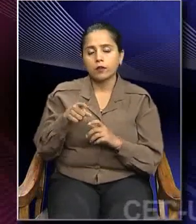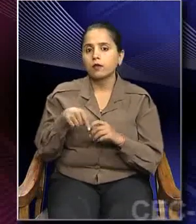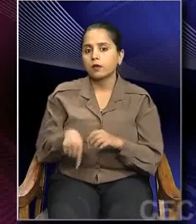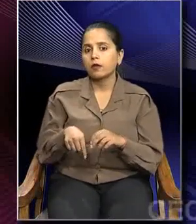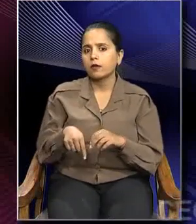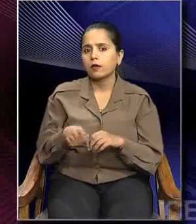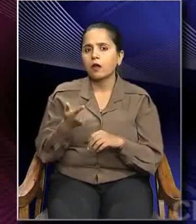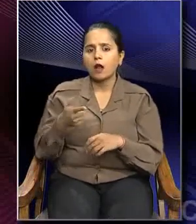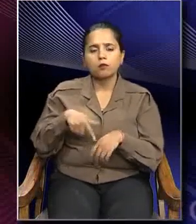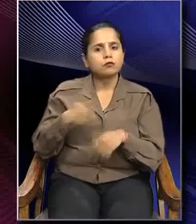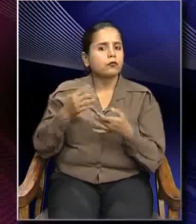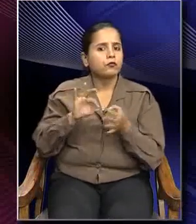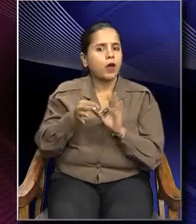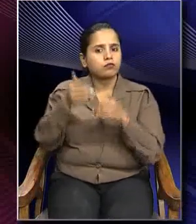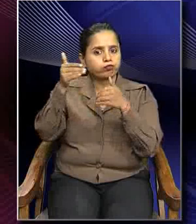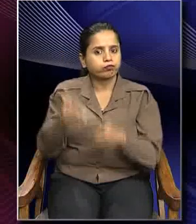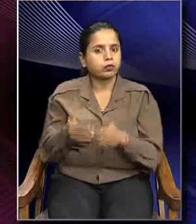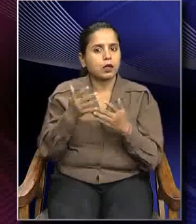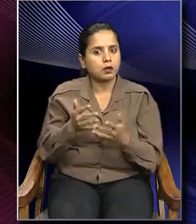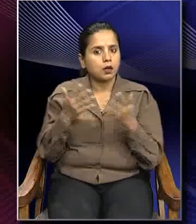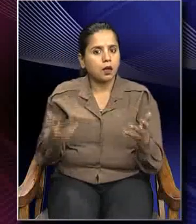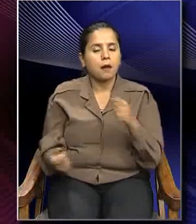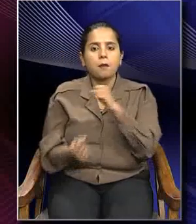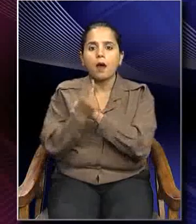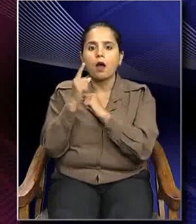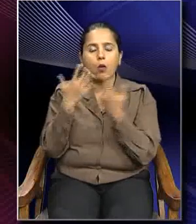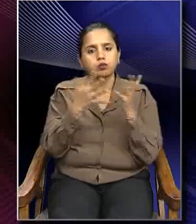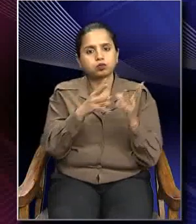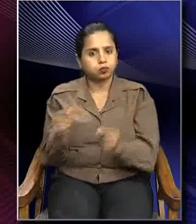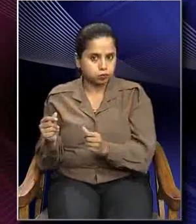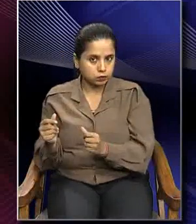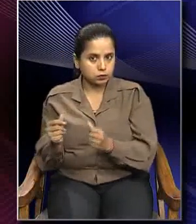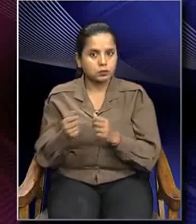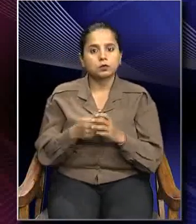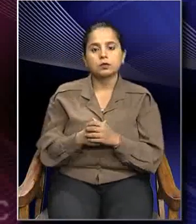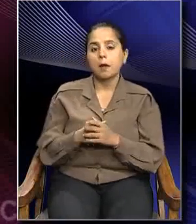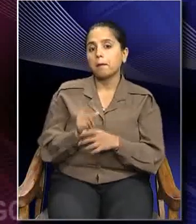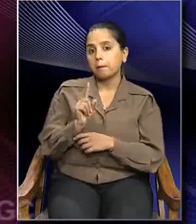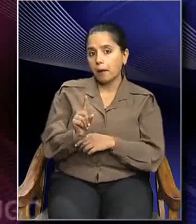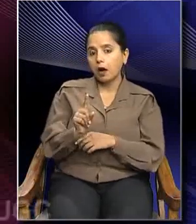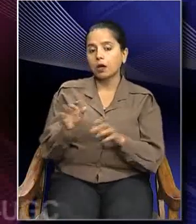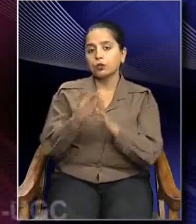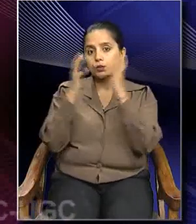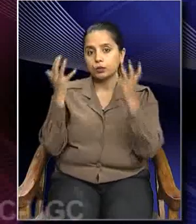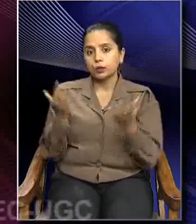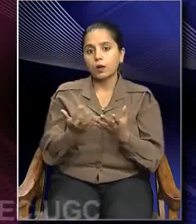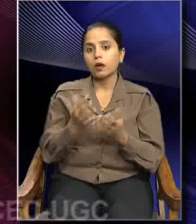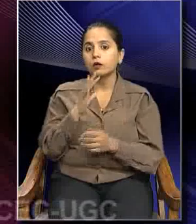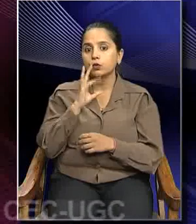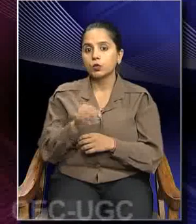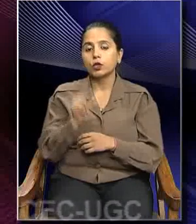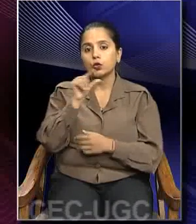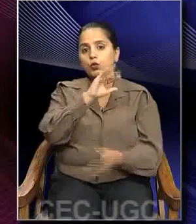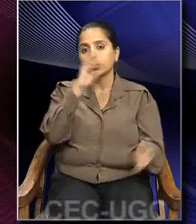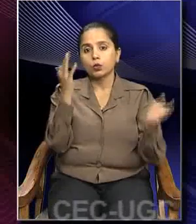finite material products arise and they perish, yet the world, the